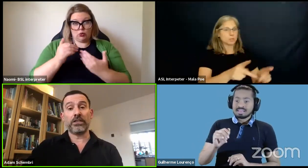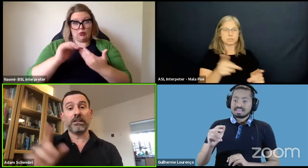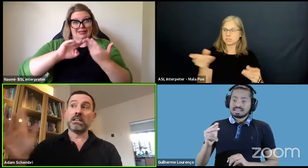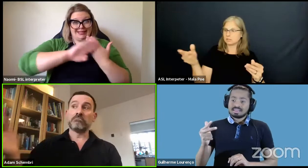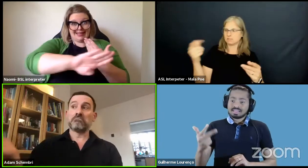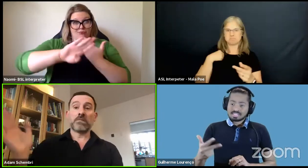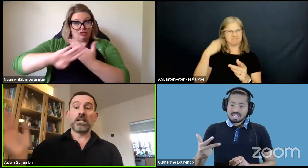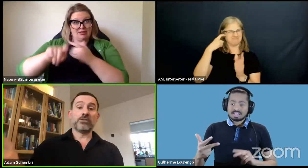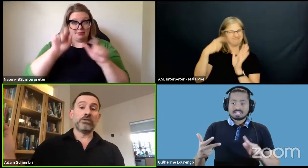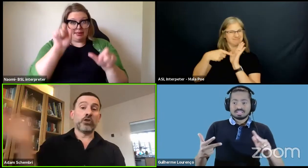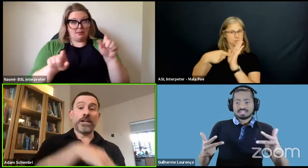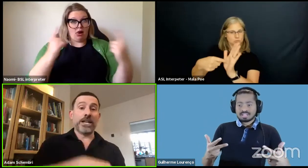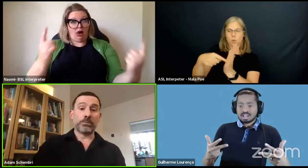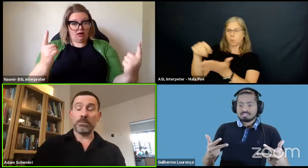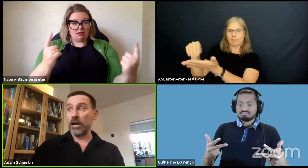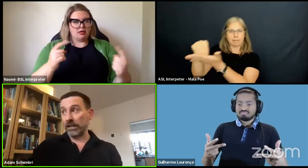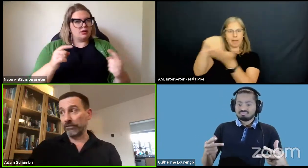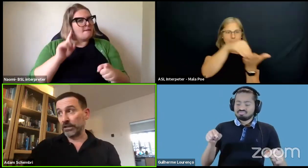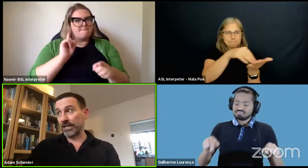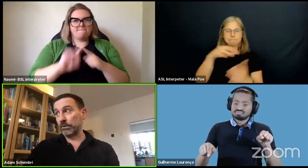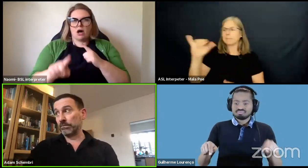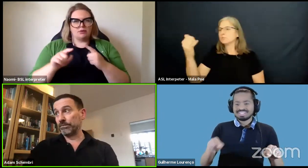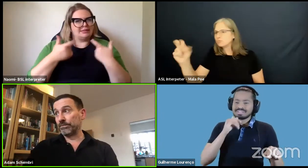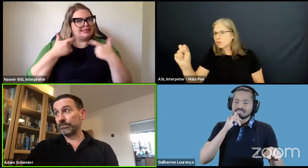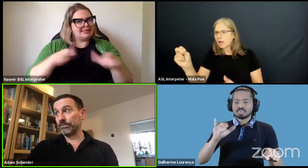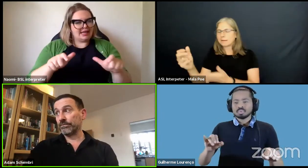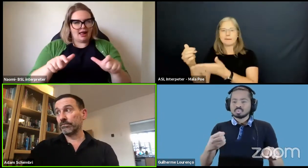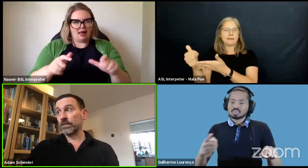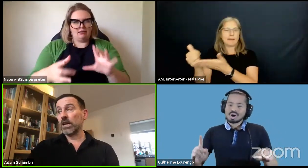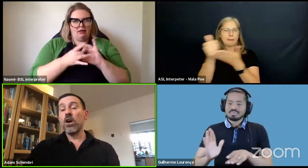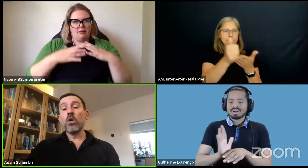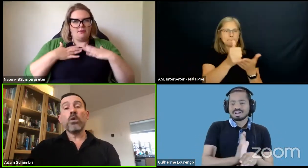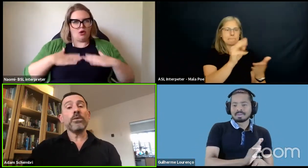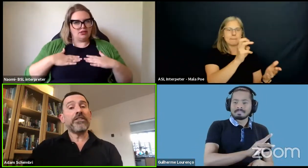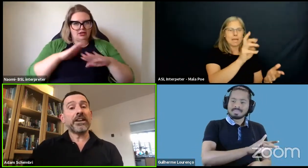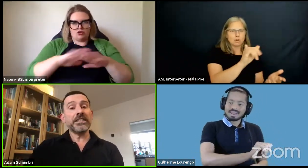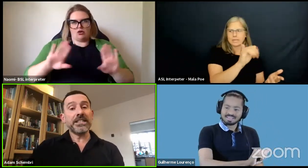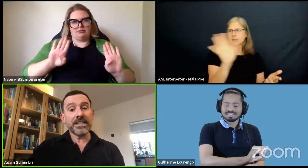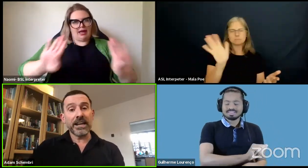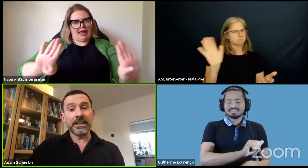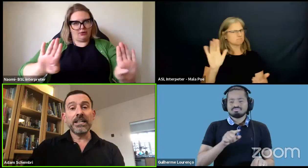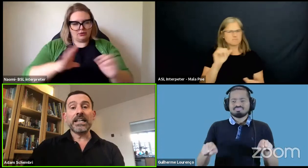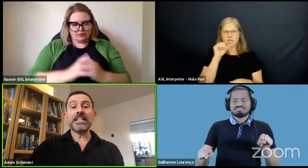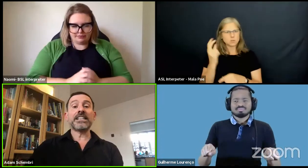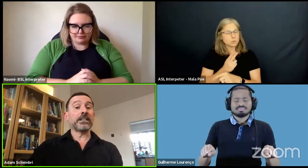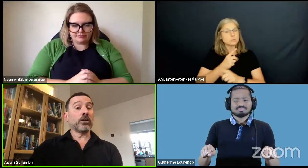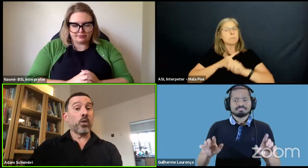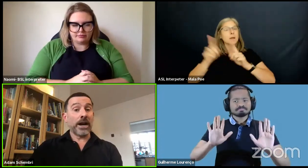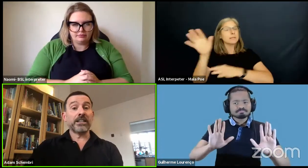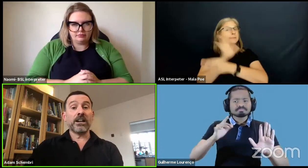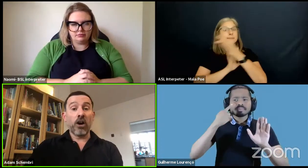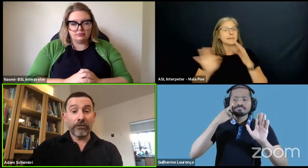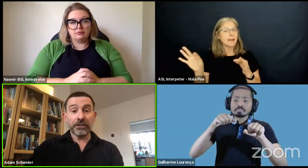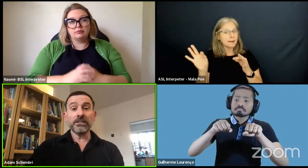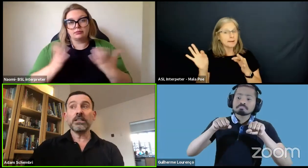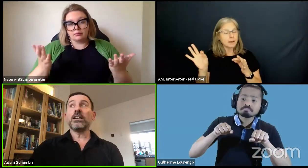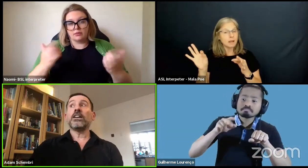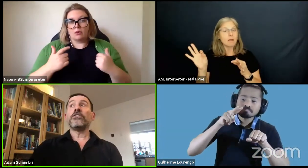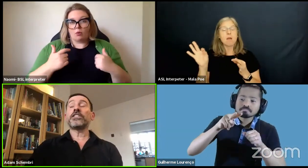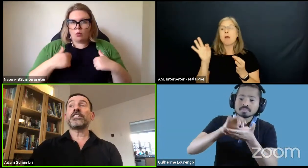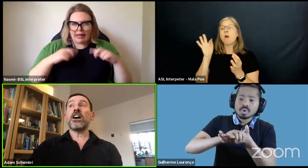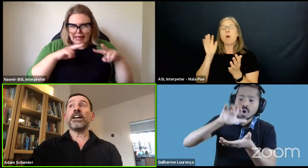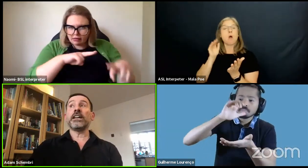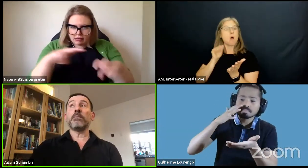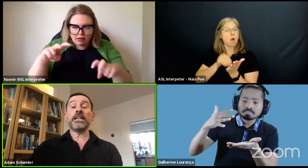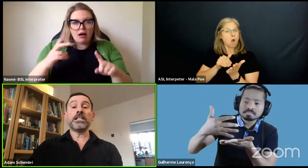with John helps Mary, for example. What we found instead is that quite often